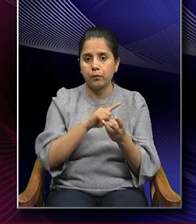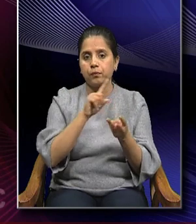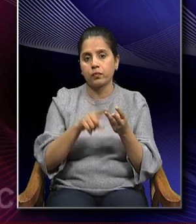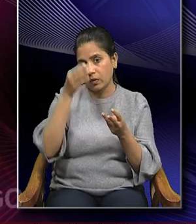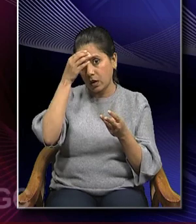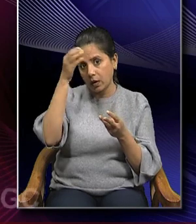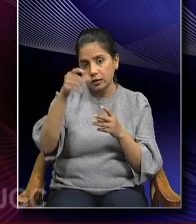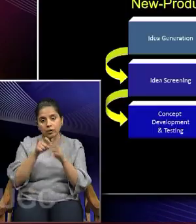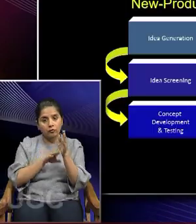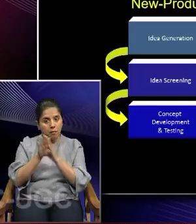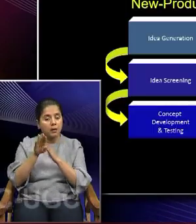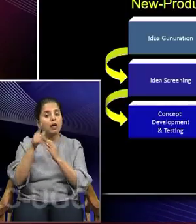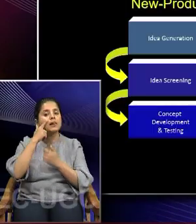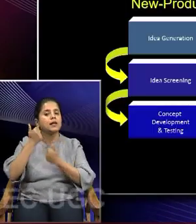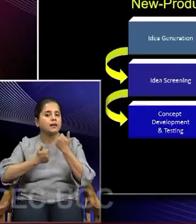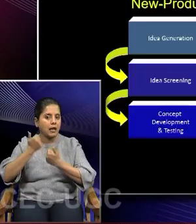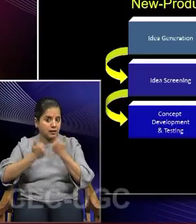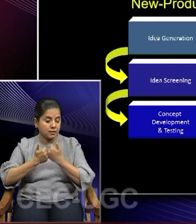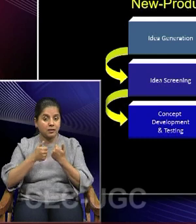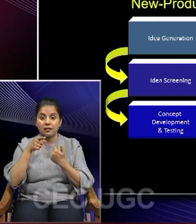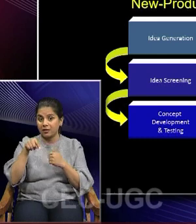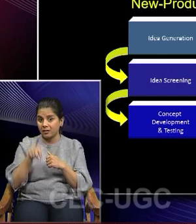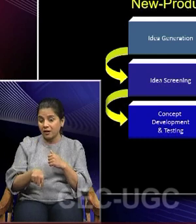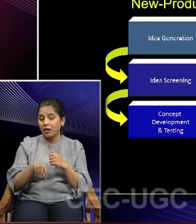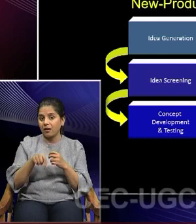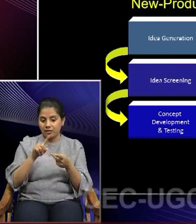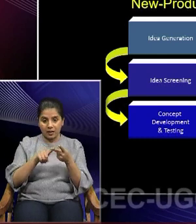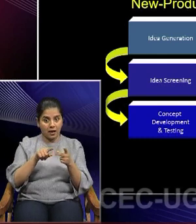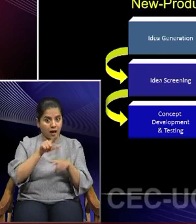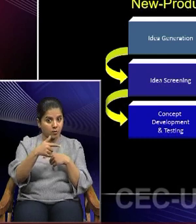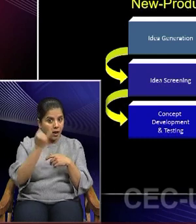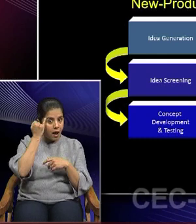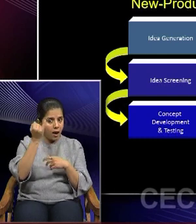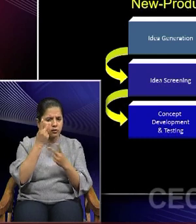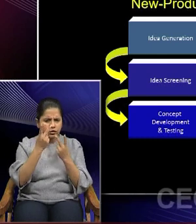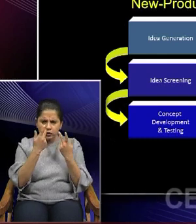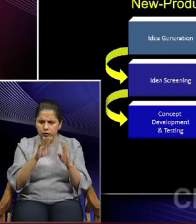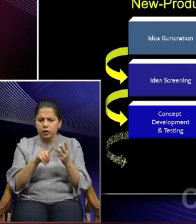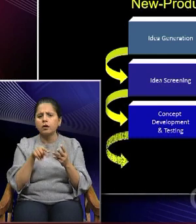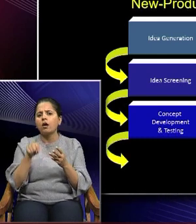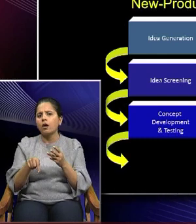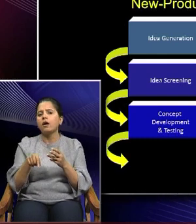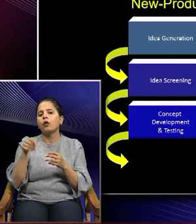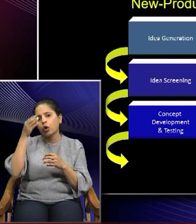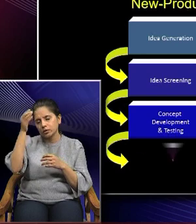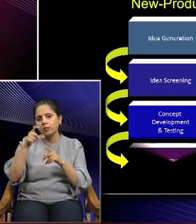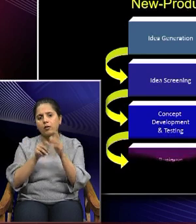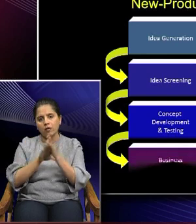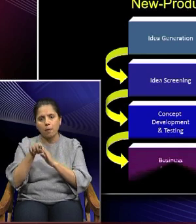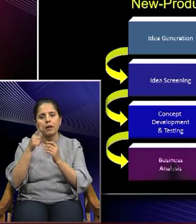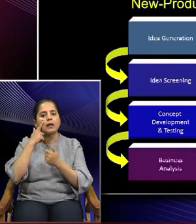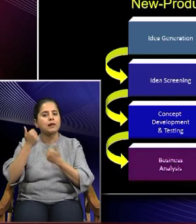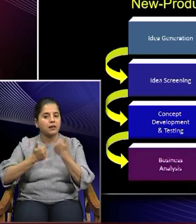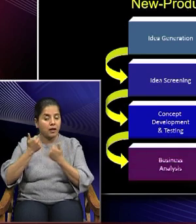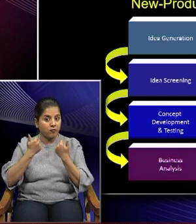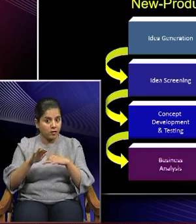concept development and testing. After the second step, idea screening is done, there is a concept development and testing which is being done,